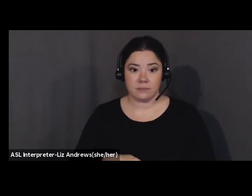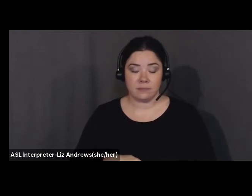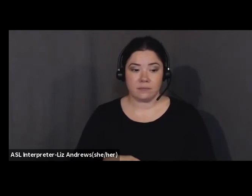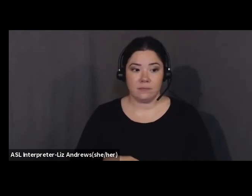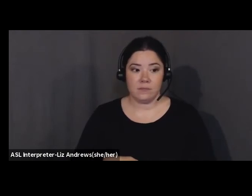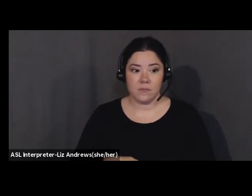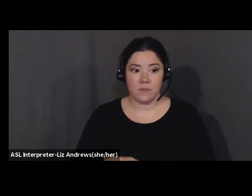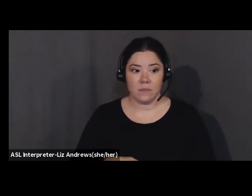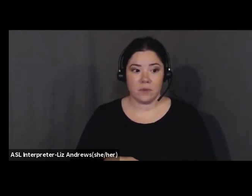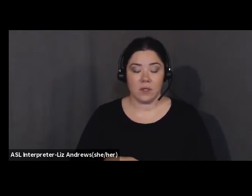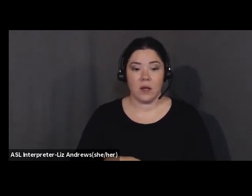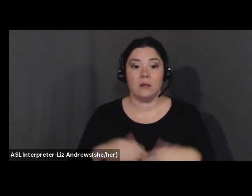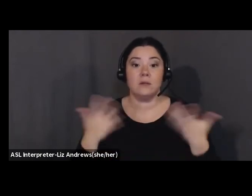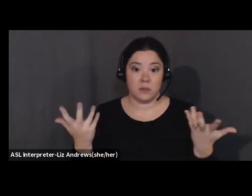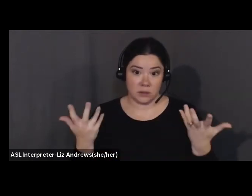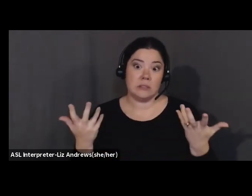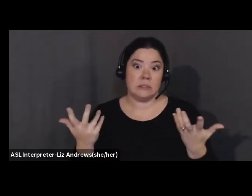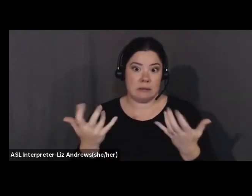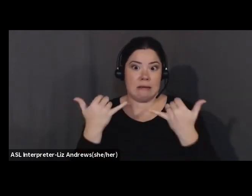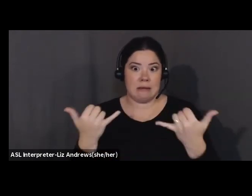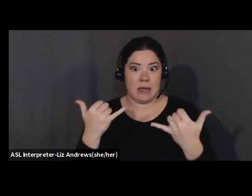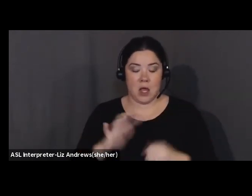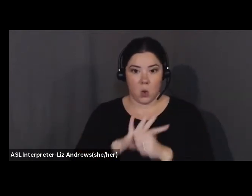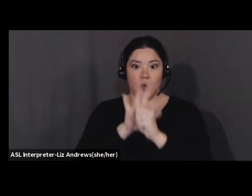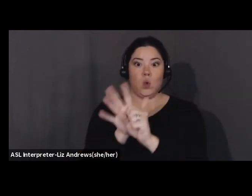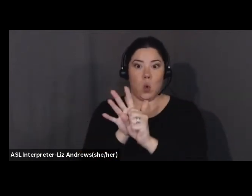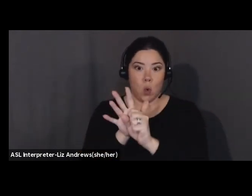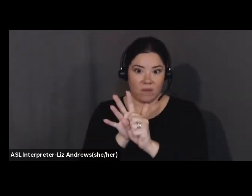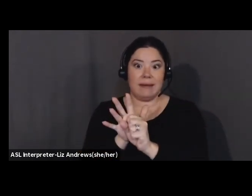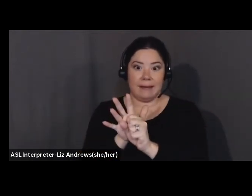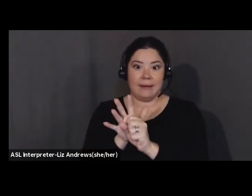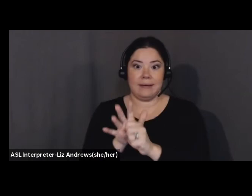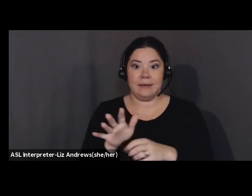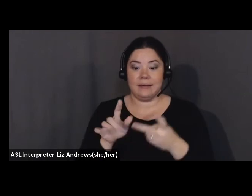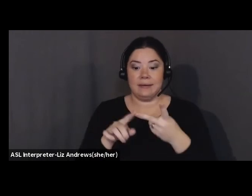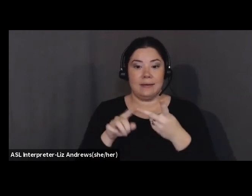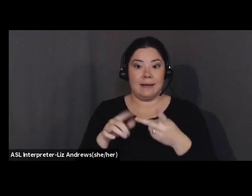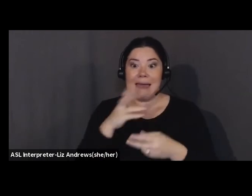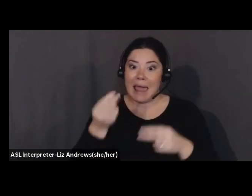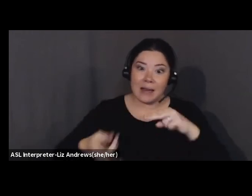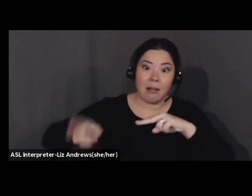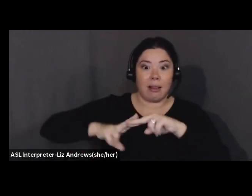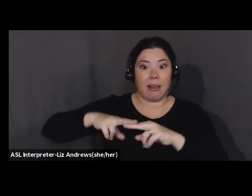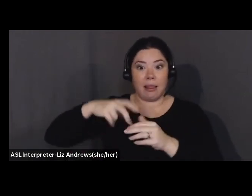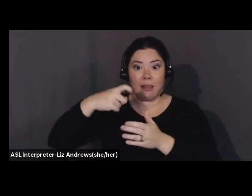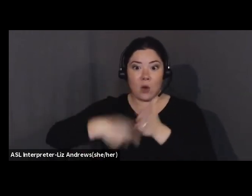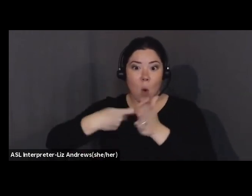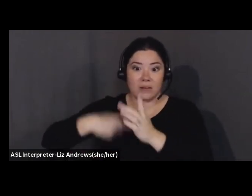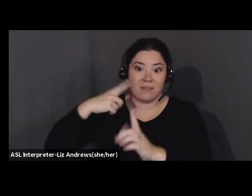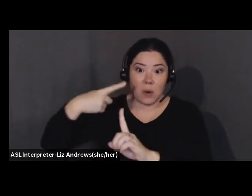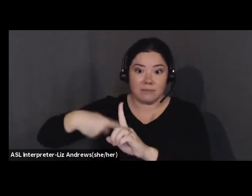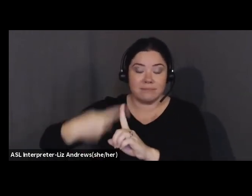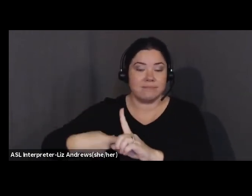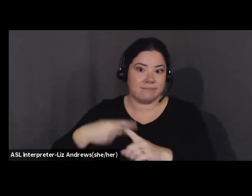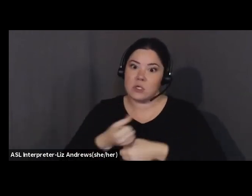If anything, the COVID-19 pandemic and surging housing prices in urban centers have only exacerbated the affordable housing